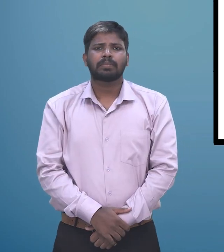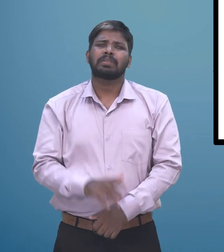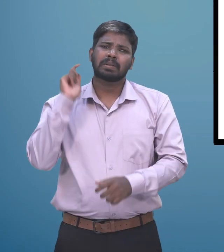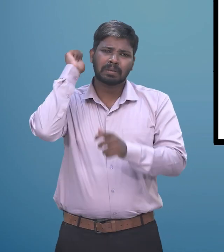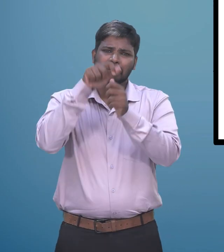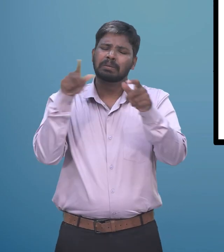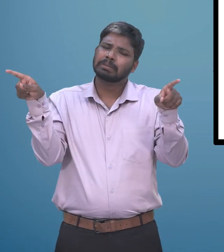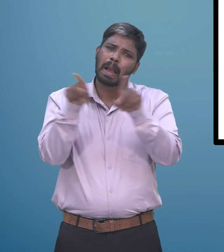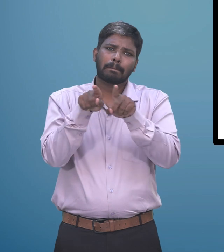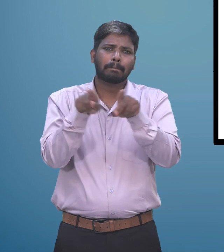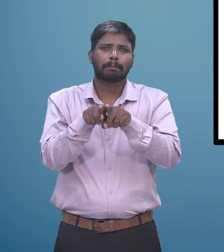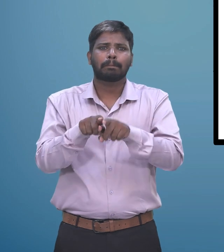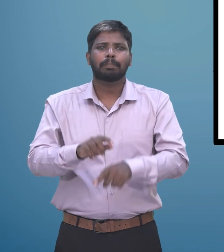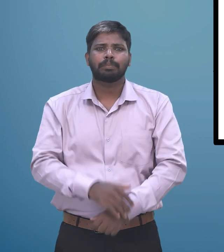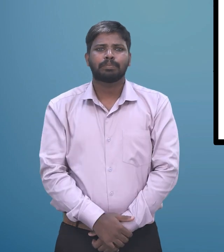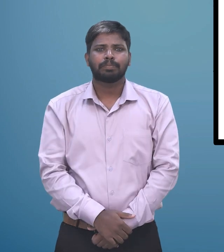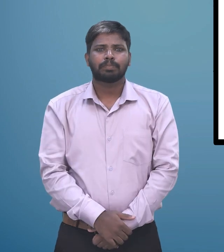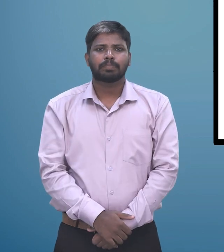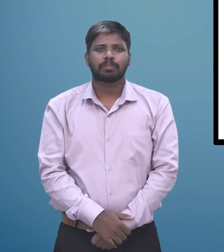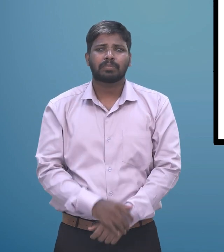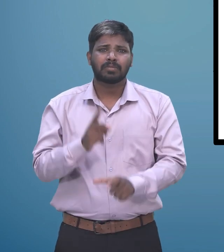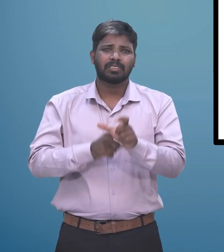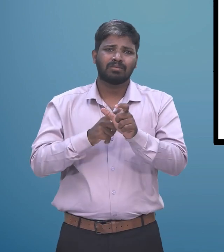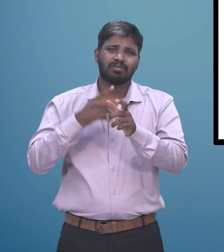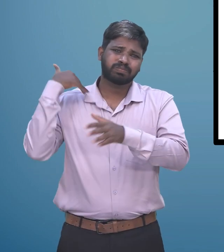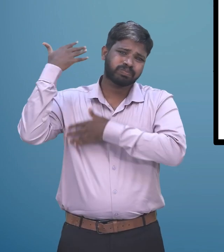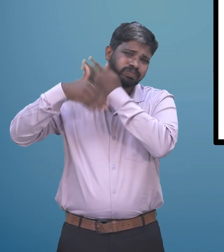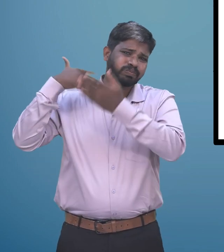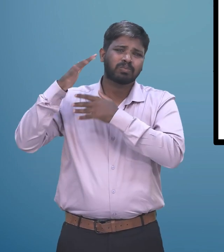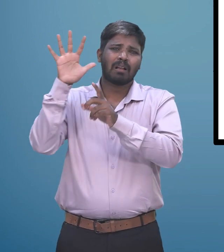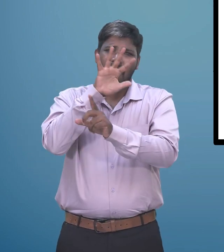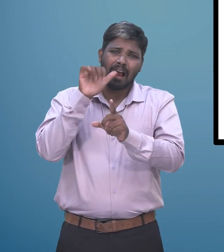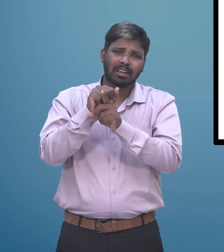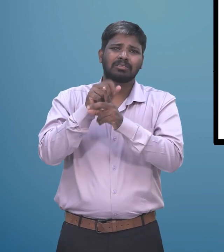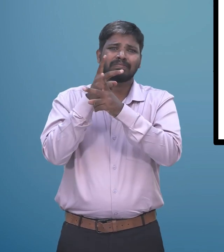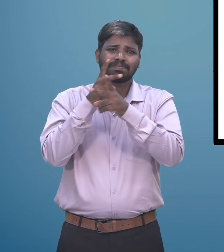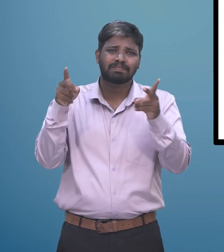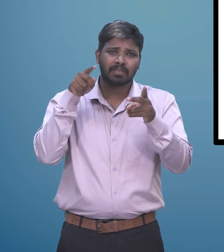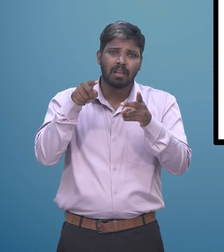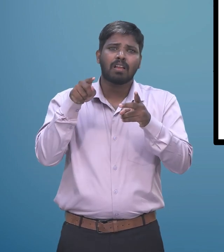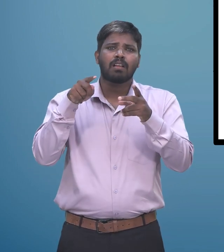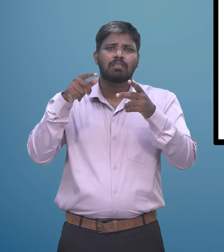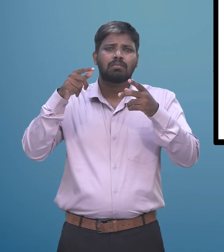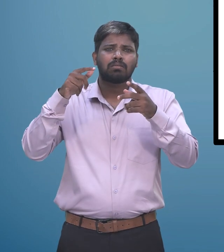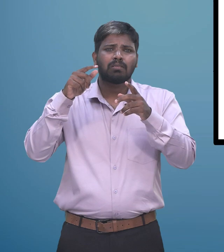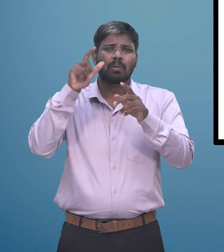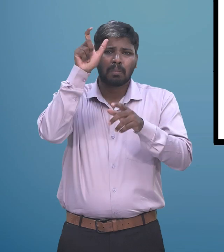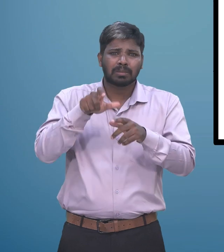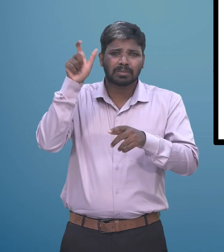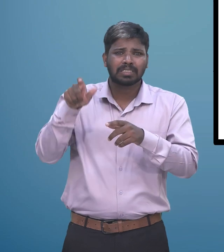And the same may be said of the Ramayana. Over the centuries, perhaps more than any other texts, these two epics created a